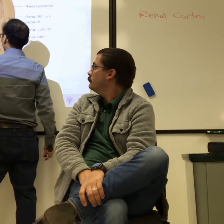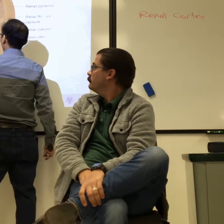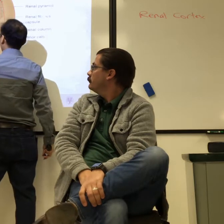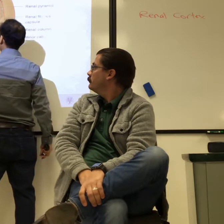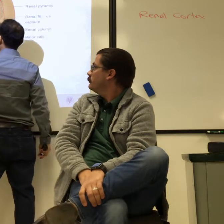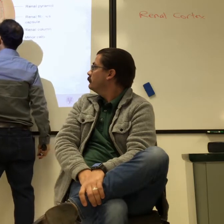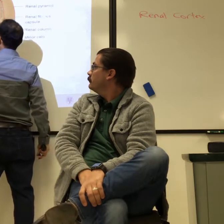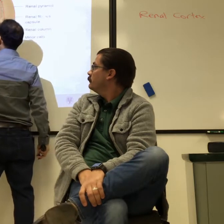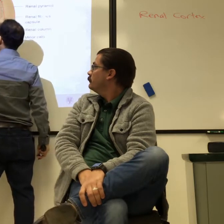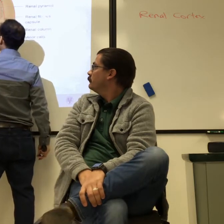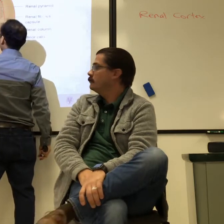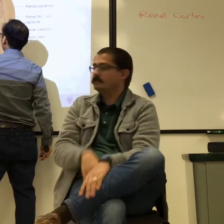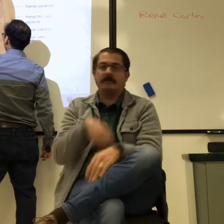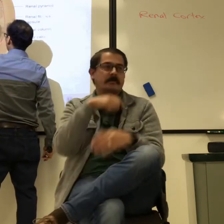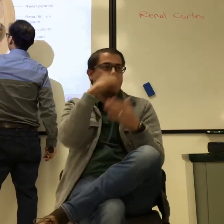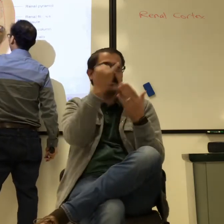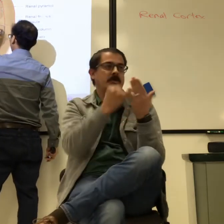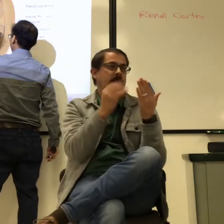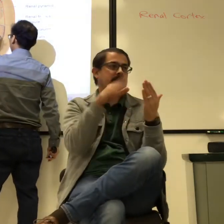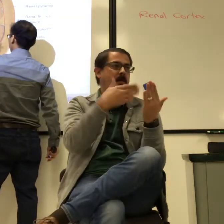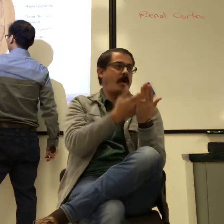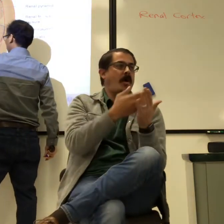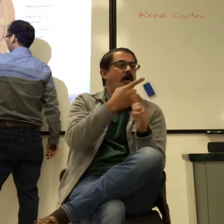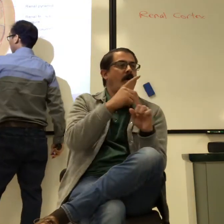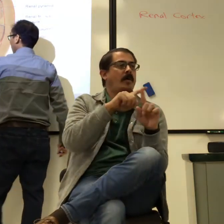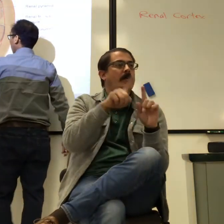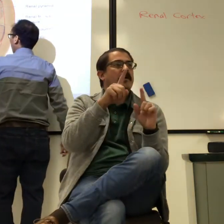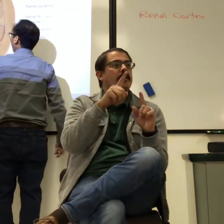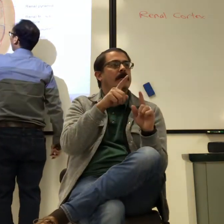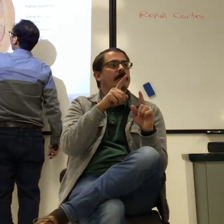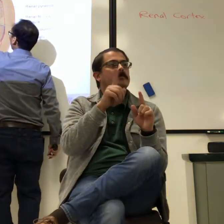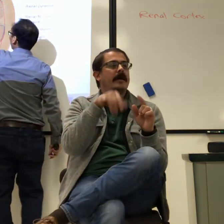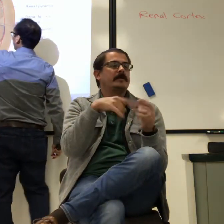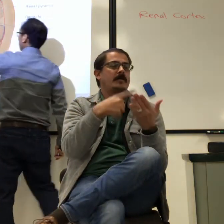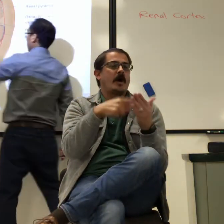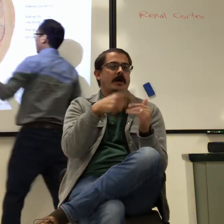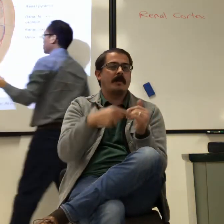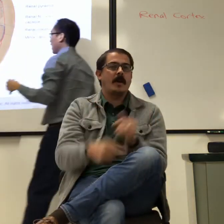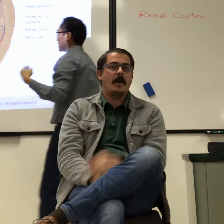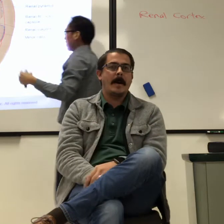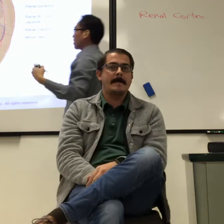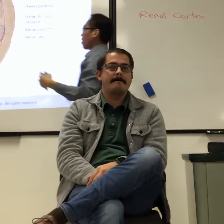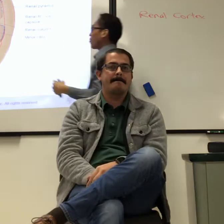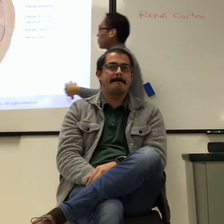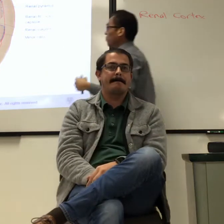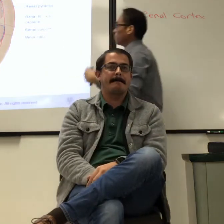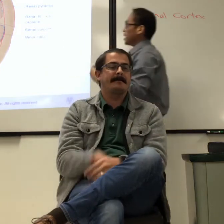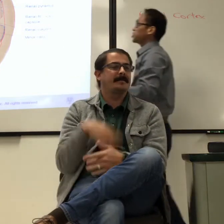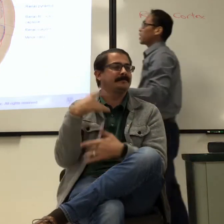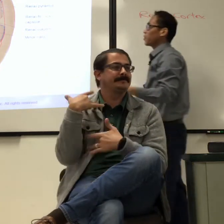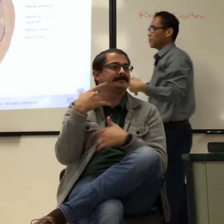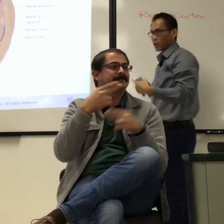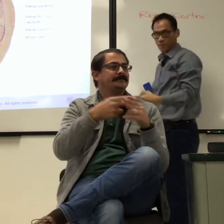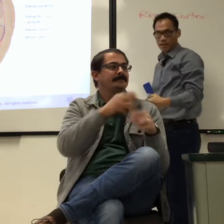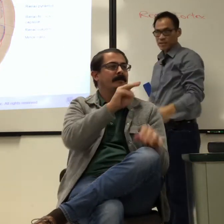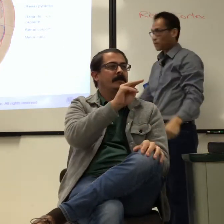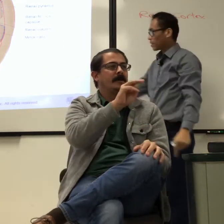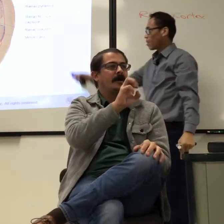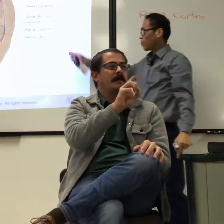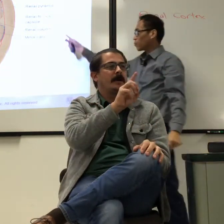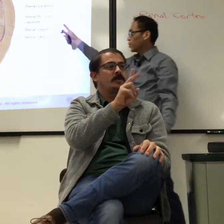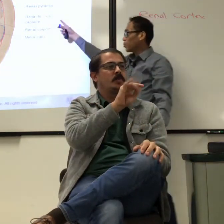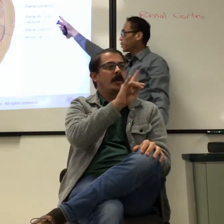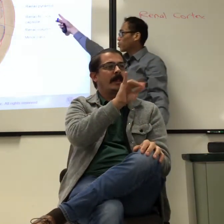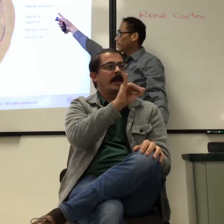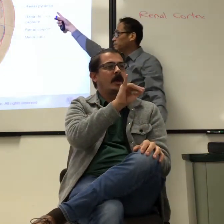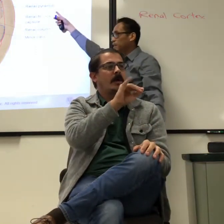Here's another one. I won't trace them all, but just give you a, this is the thing I'm talking about. I tend to call them medullary pyramids. Here they